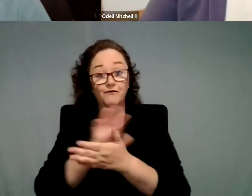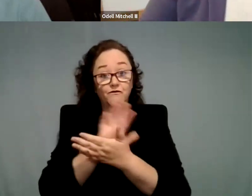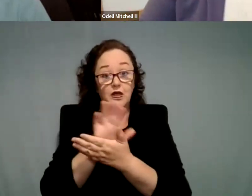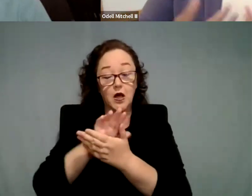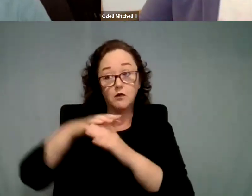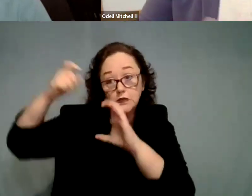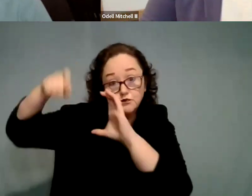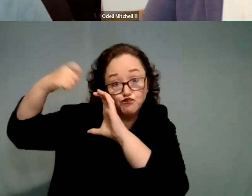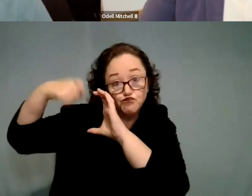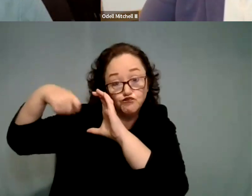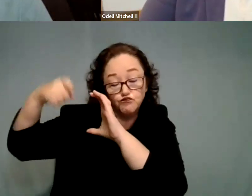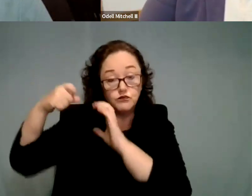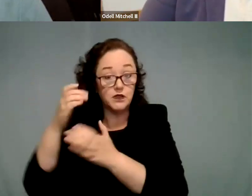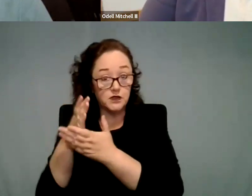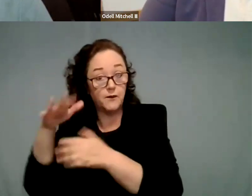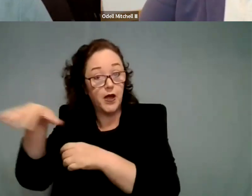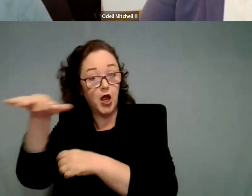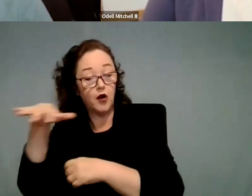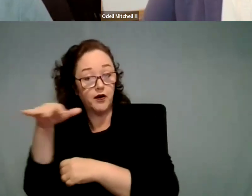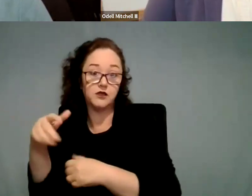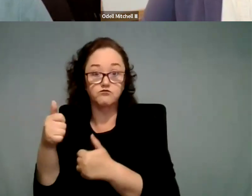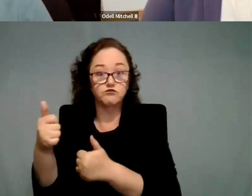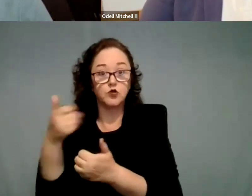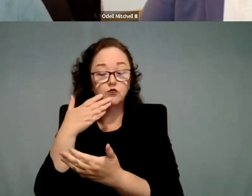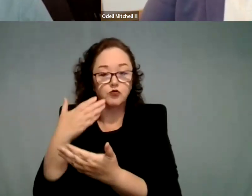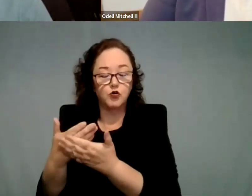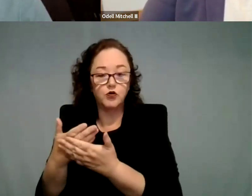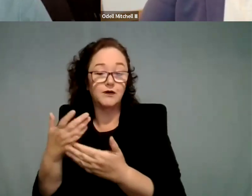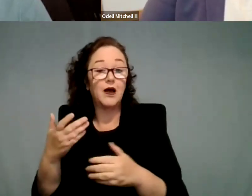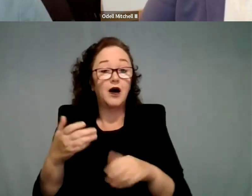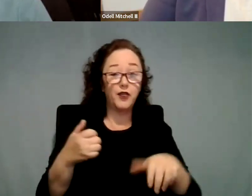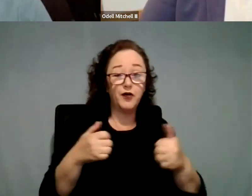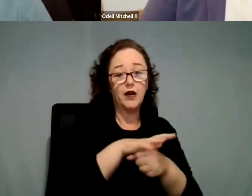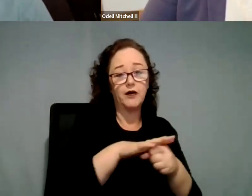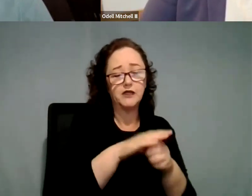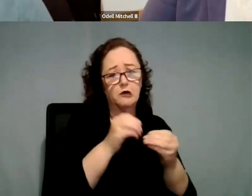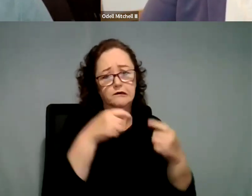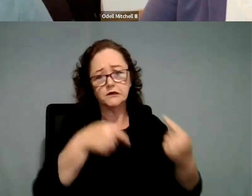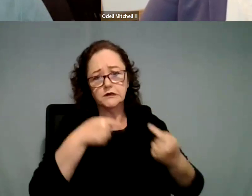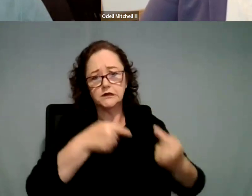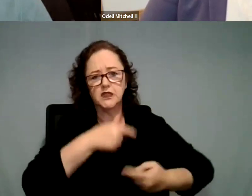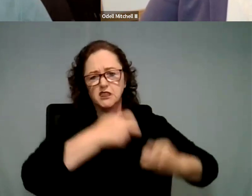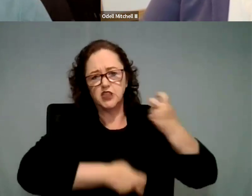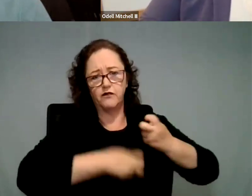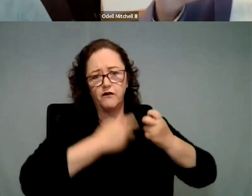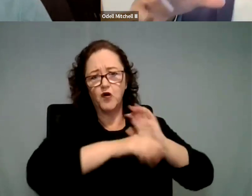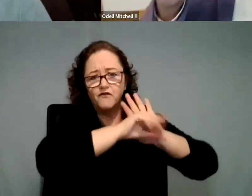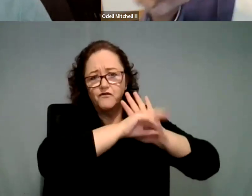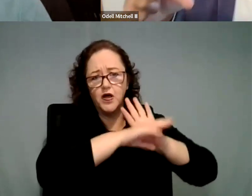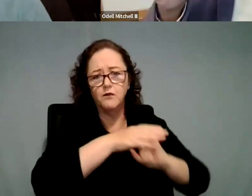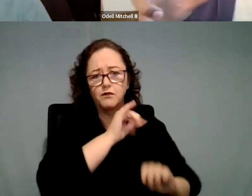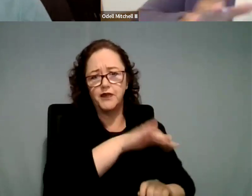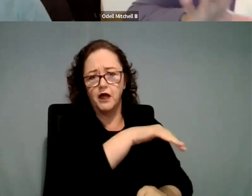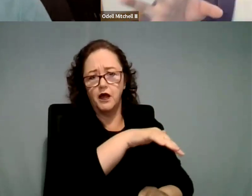area are generous to certain industries where they might be more difficult in certain places. And so usually, yeah,